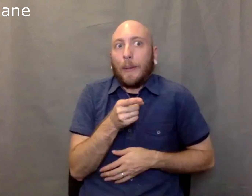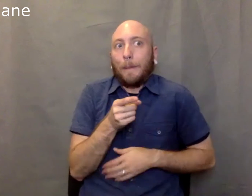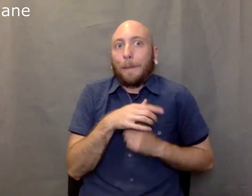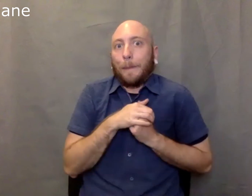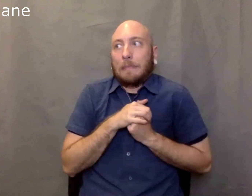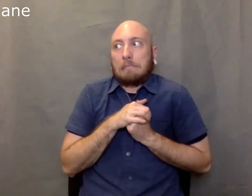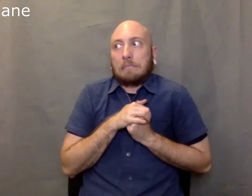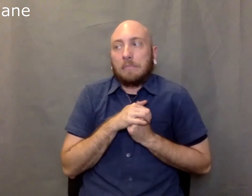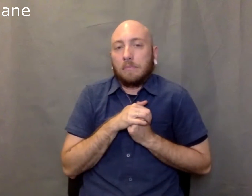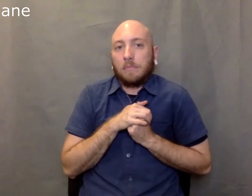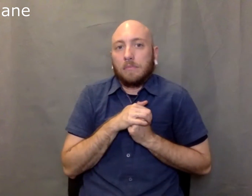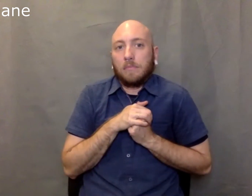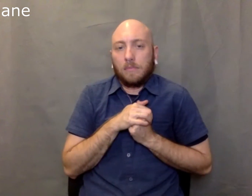And it's something I'd like to do.